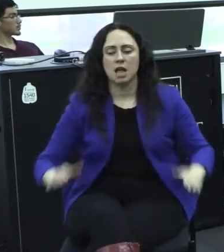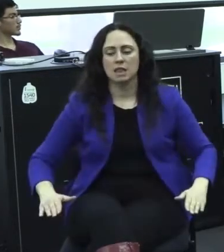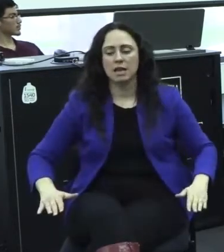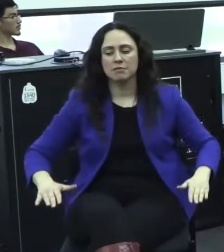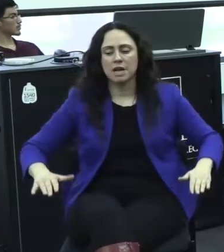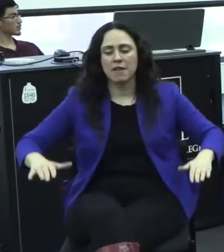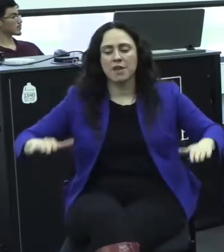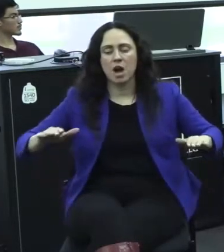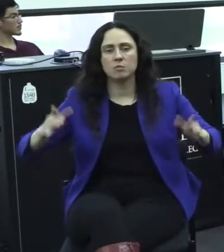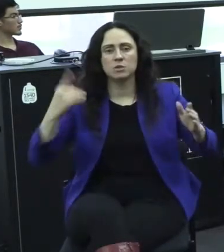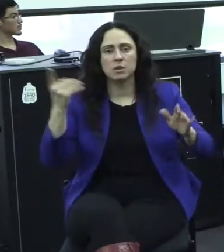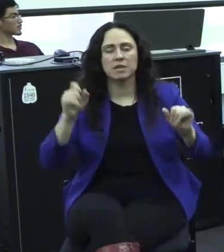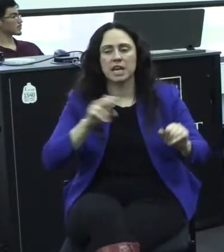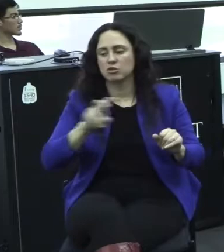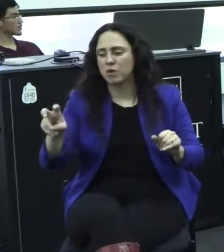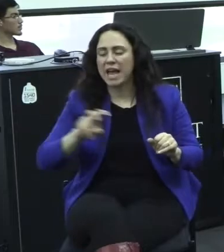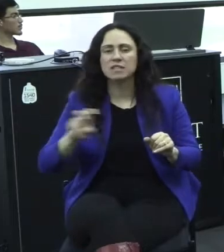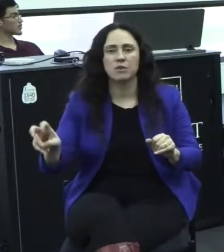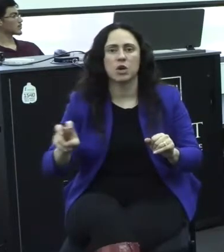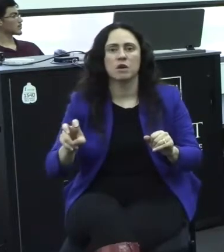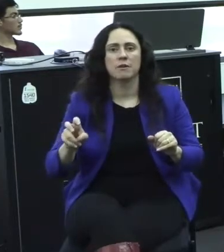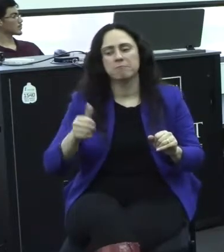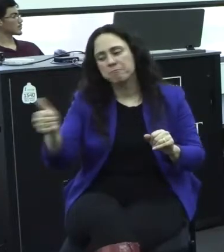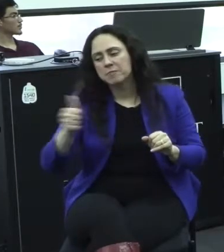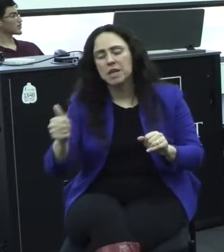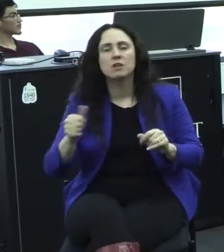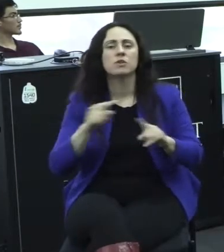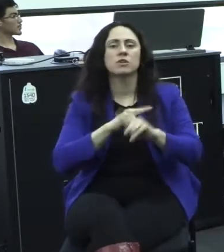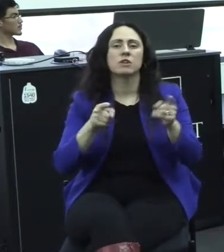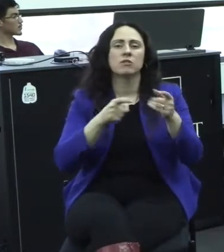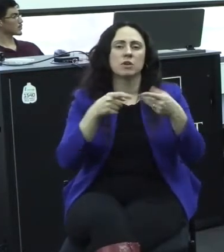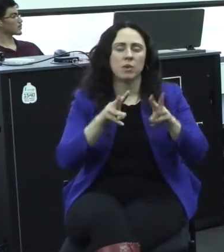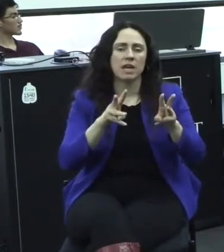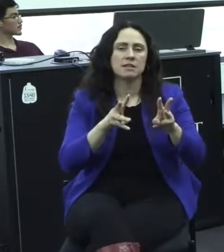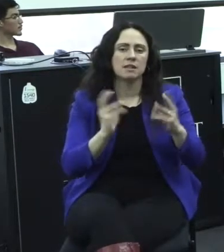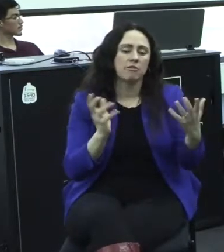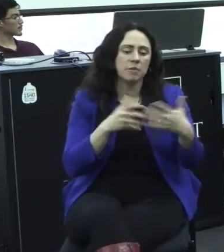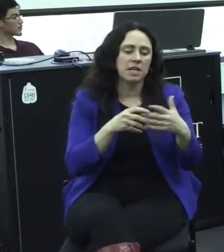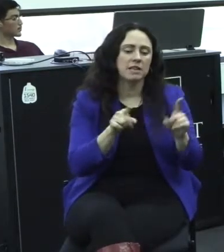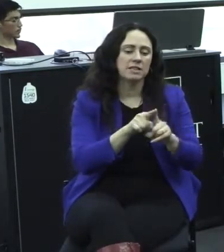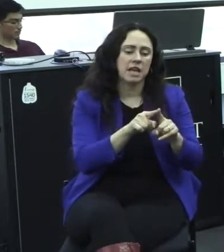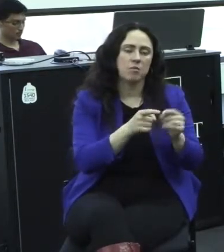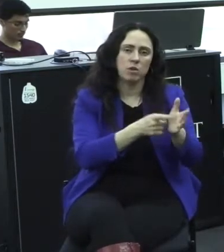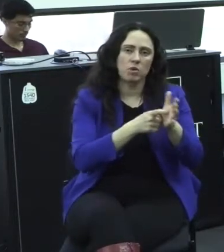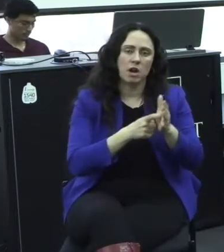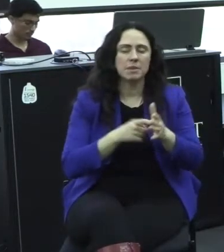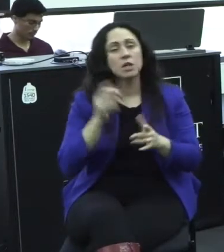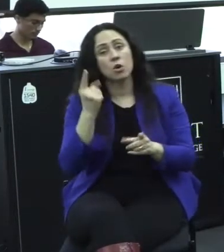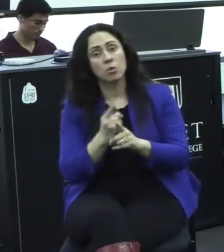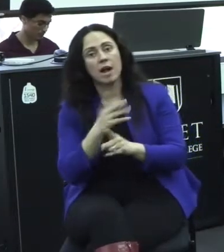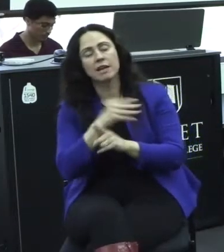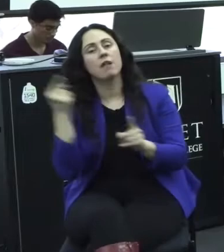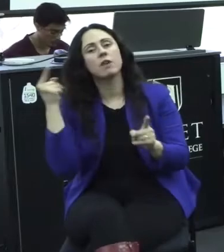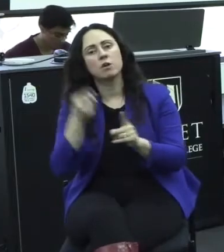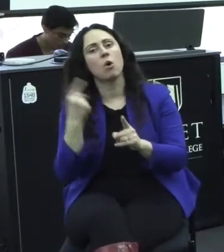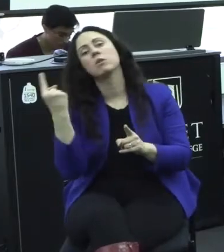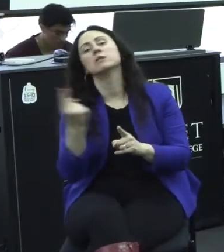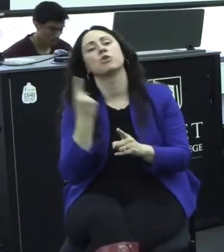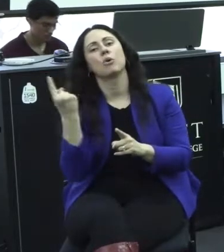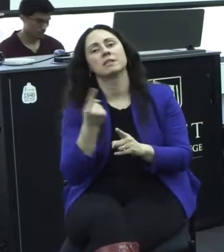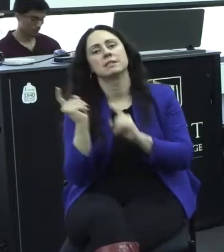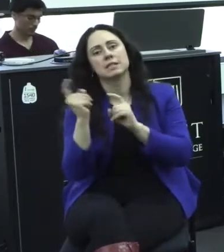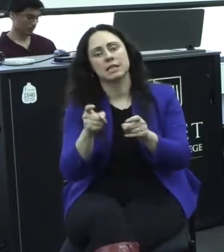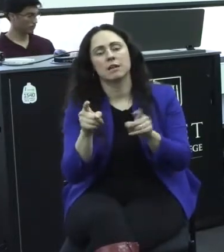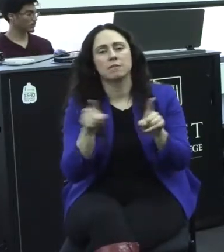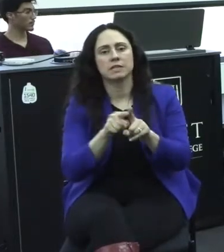can transfer. So there are different ways of meeting the same requirements. Right. And, you know, the goal is always to give